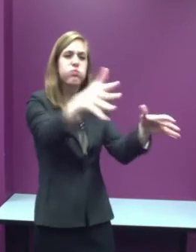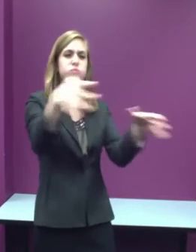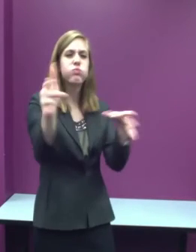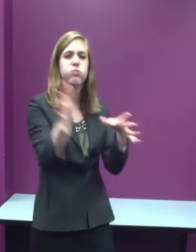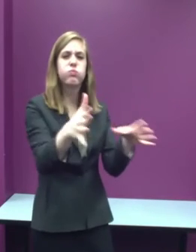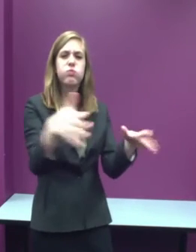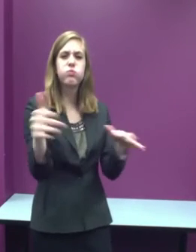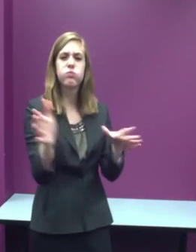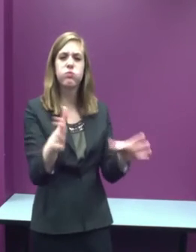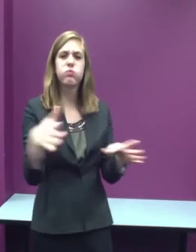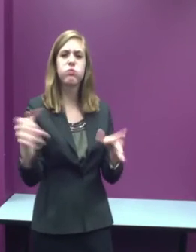similar extent of country.